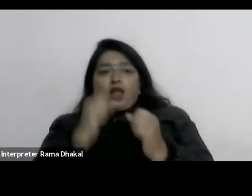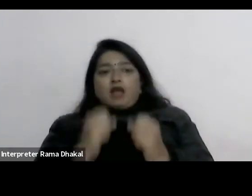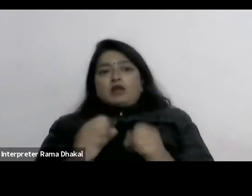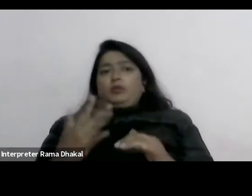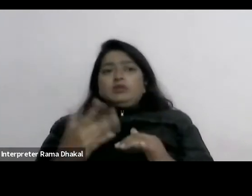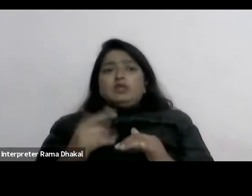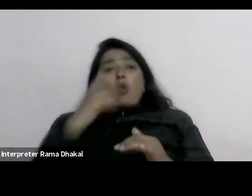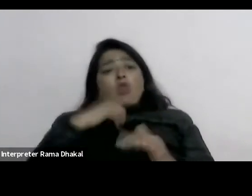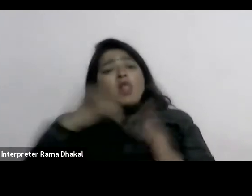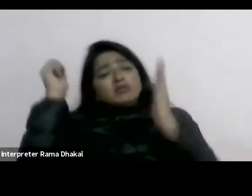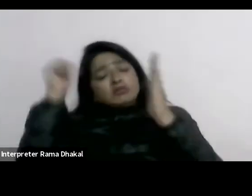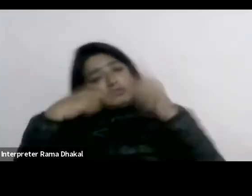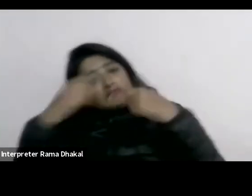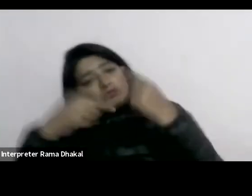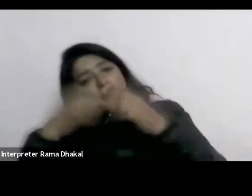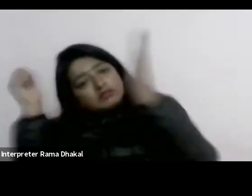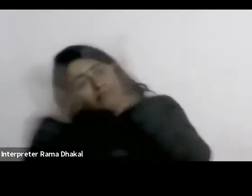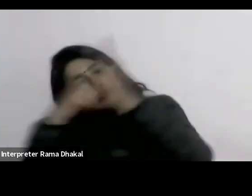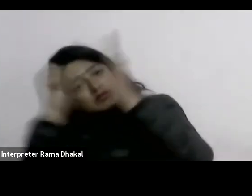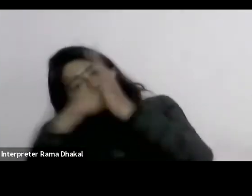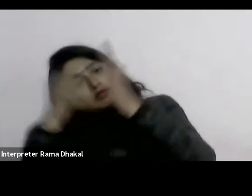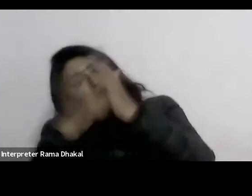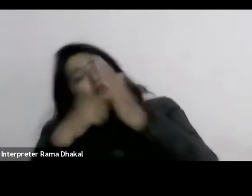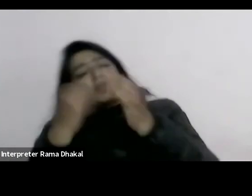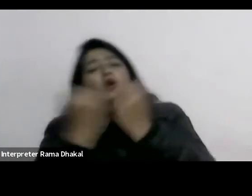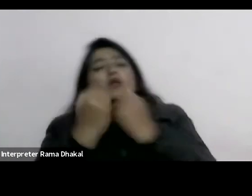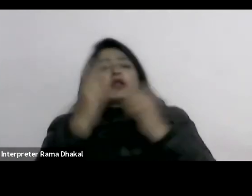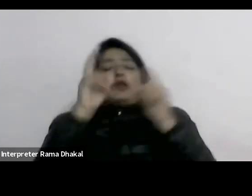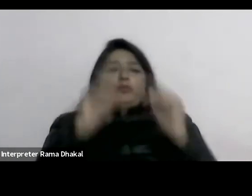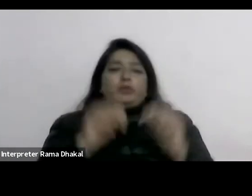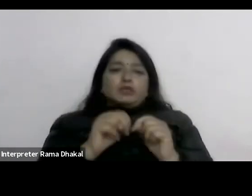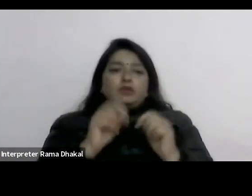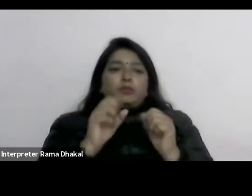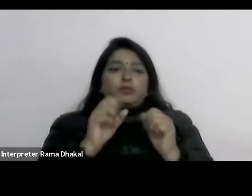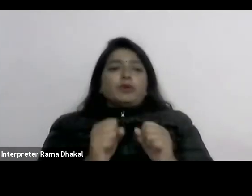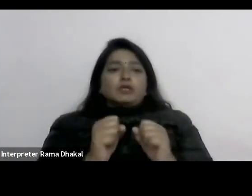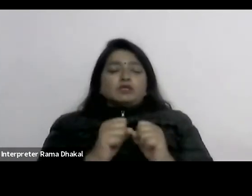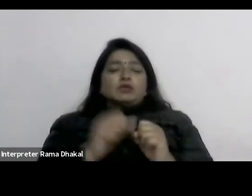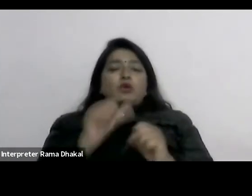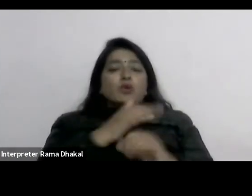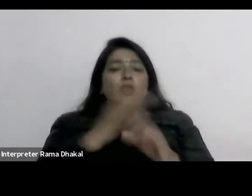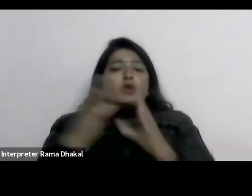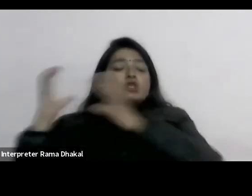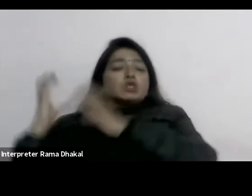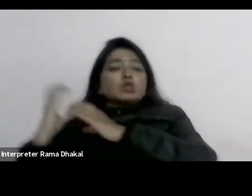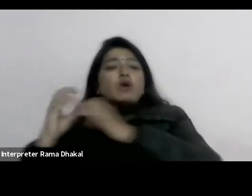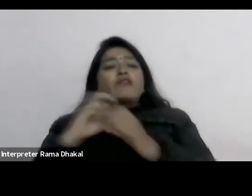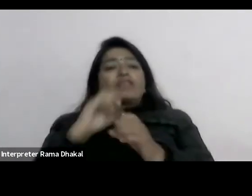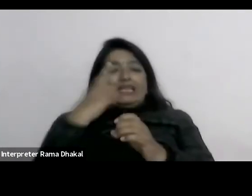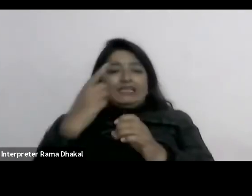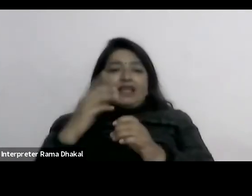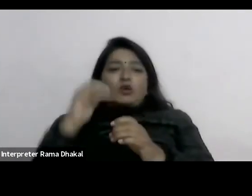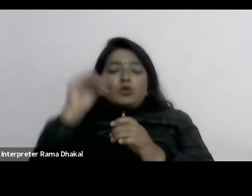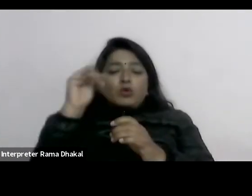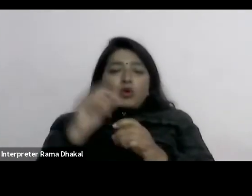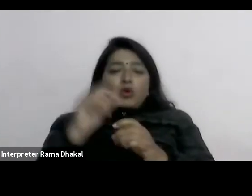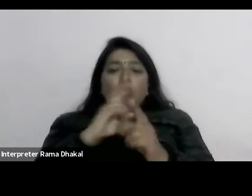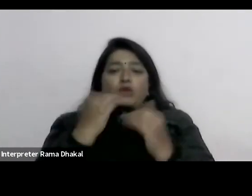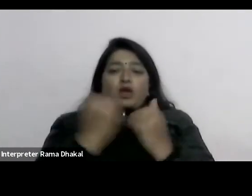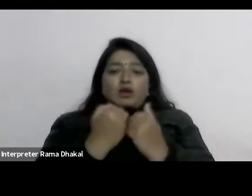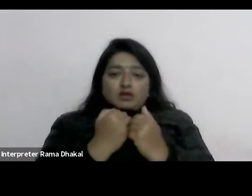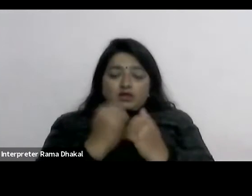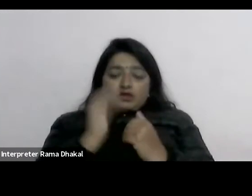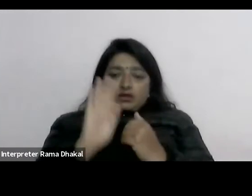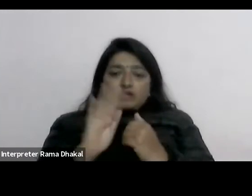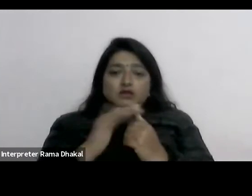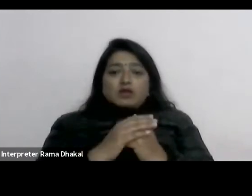will continue to hold CEDAW committee and the, this thing accountable. So that will go on. And